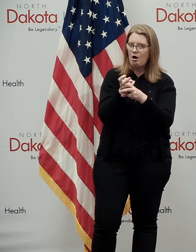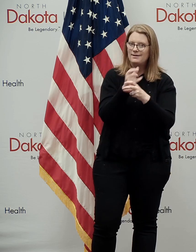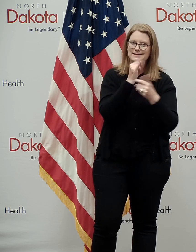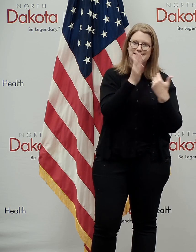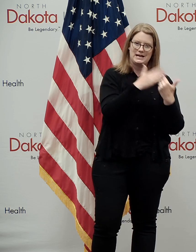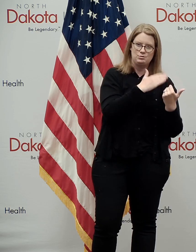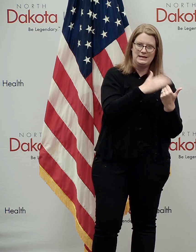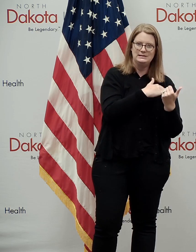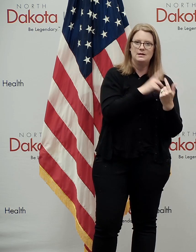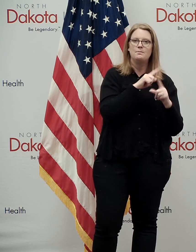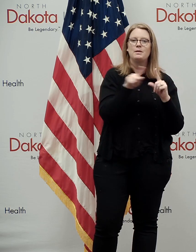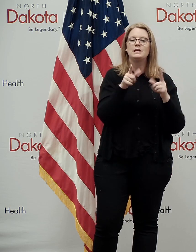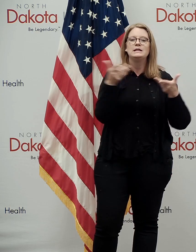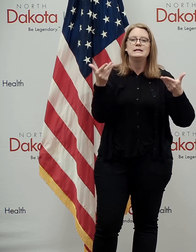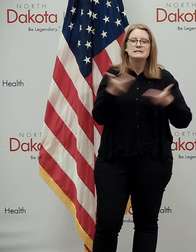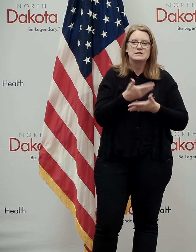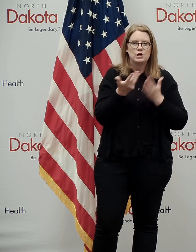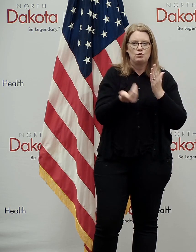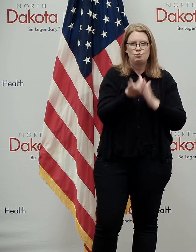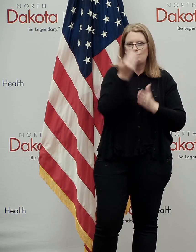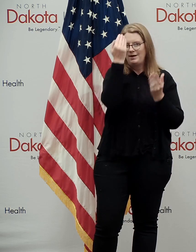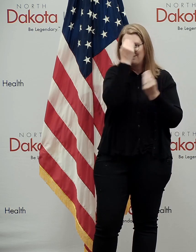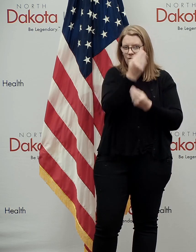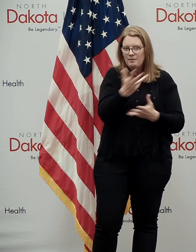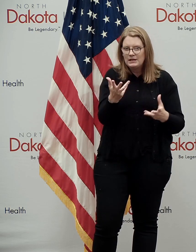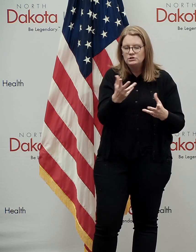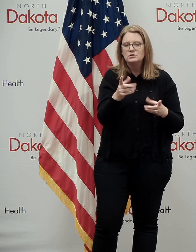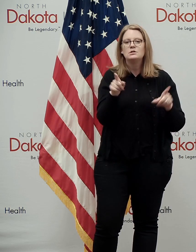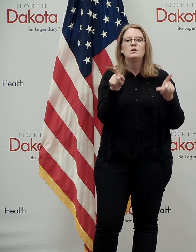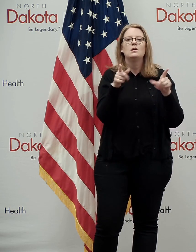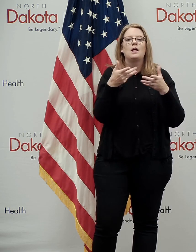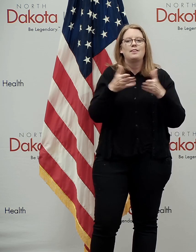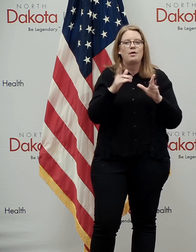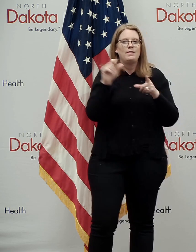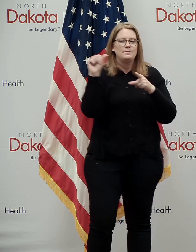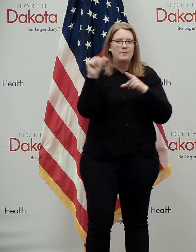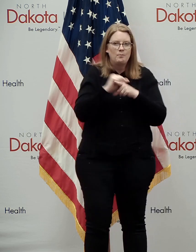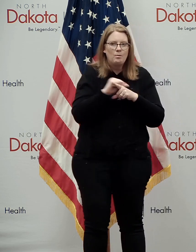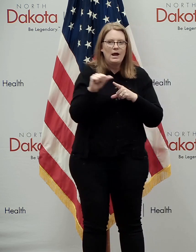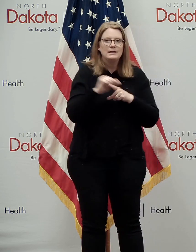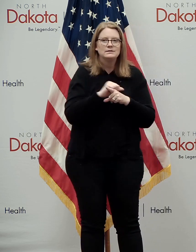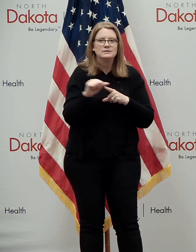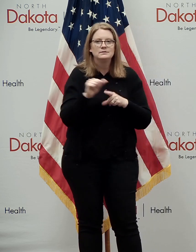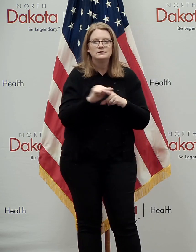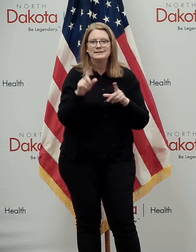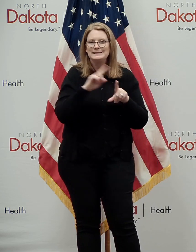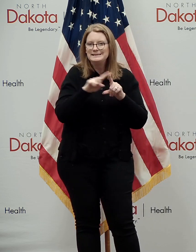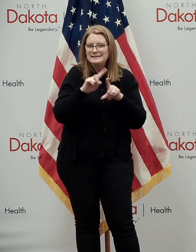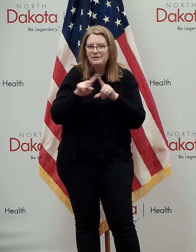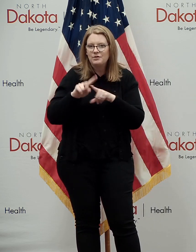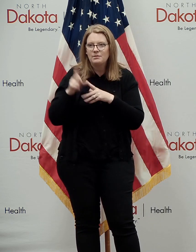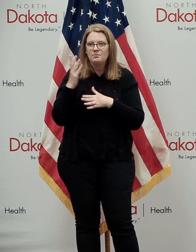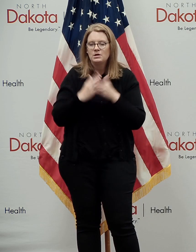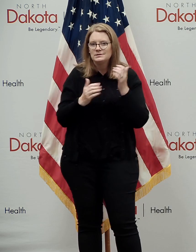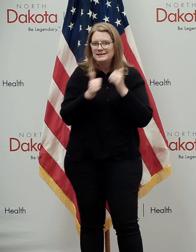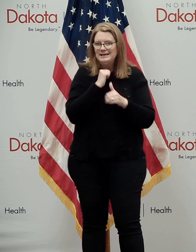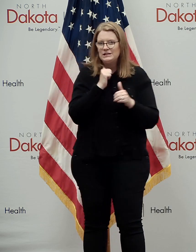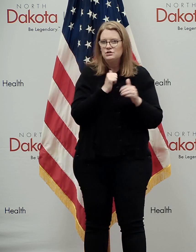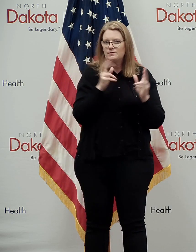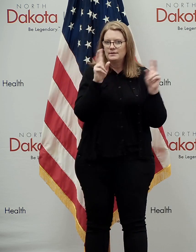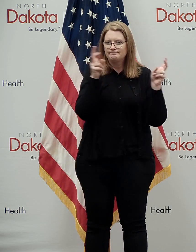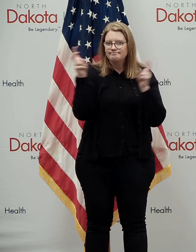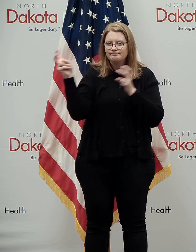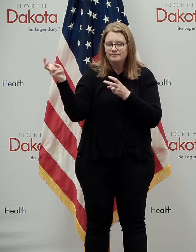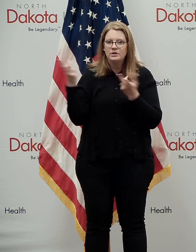too easy, but it's introducing new material, allowing them to practice and master different content in each of those subject areas. So